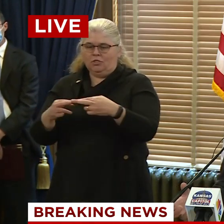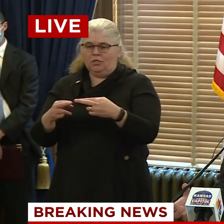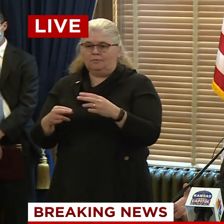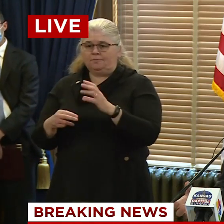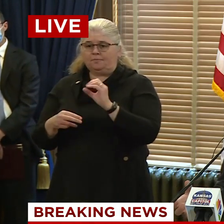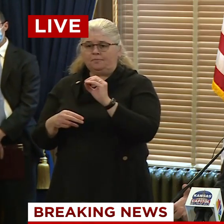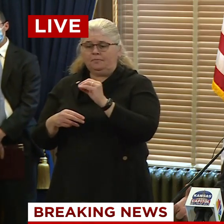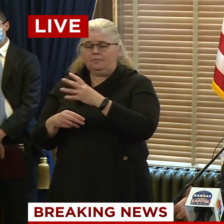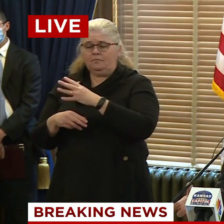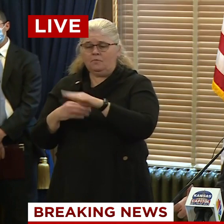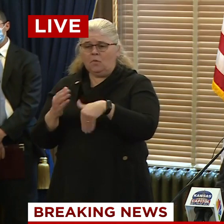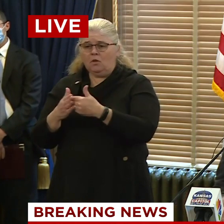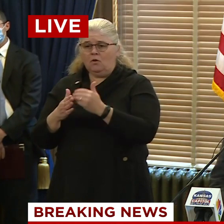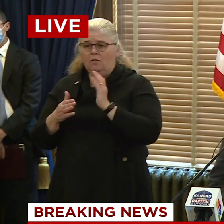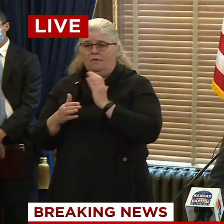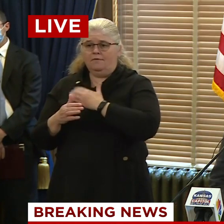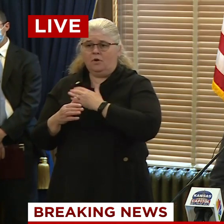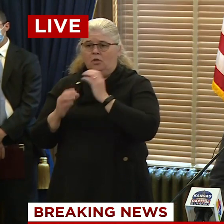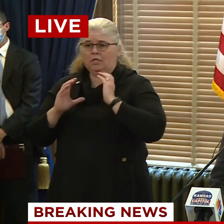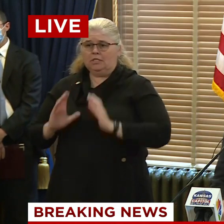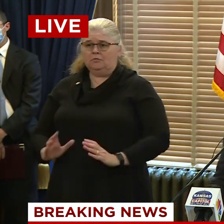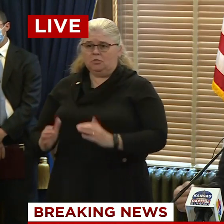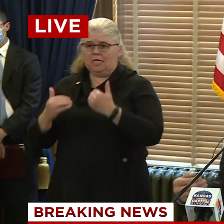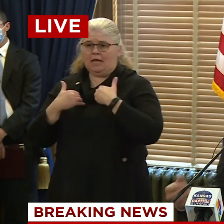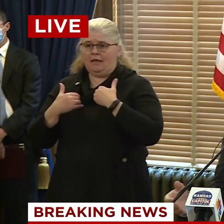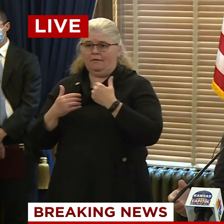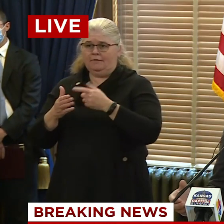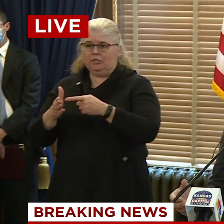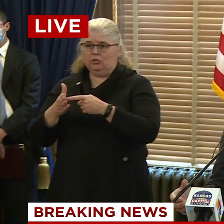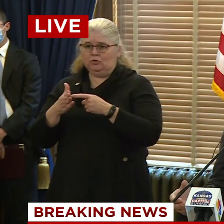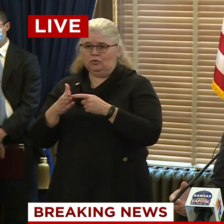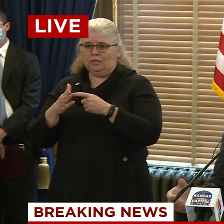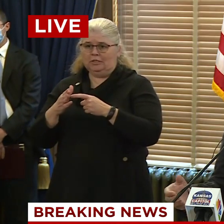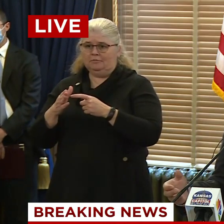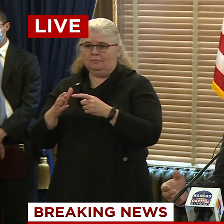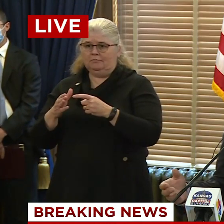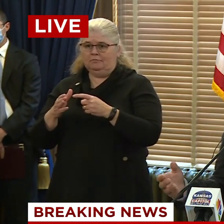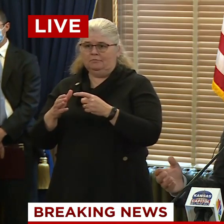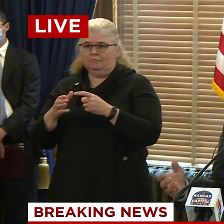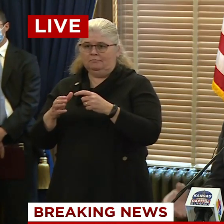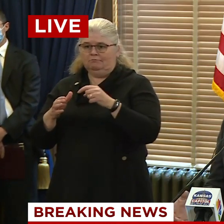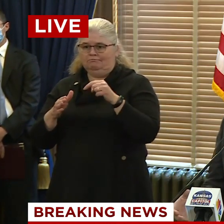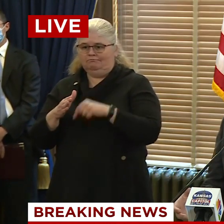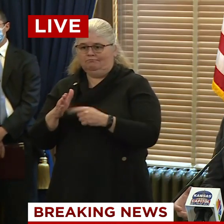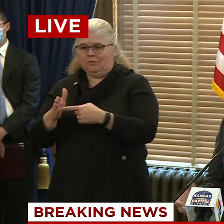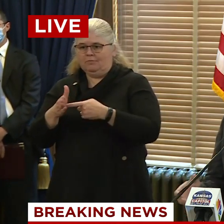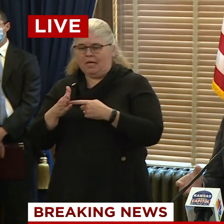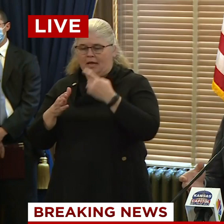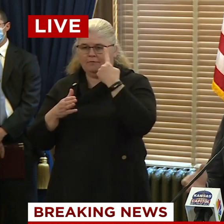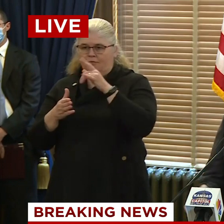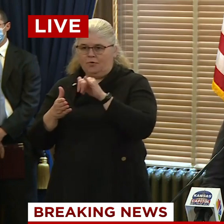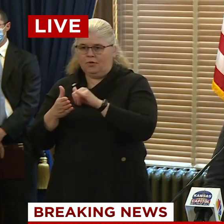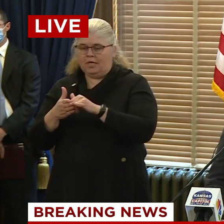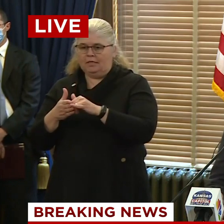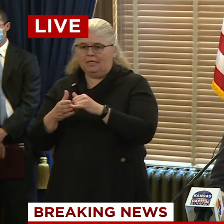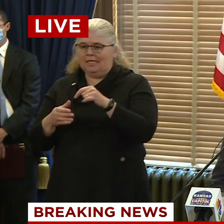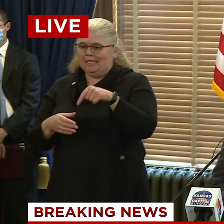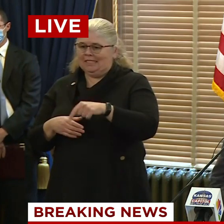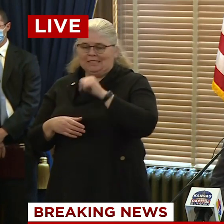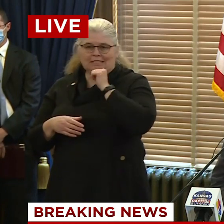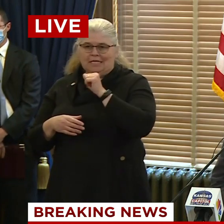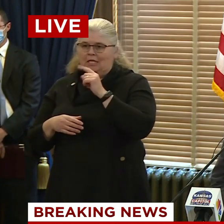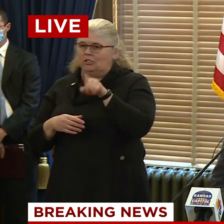extreme demand for that power. And so, you know, one thing I do want to emphasize, as I said, this is not a Kansas